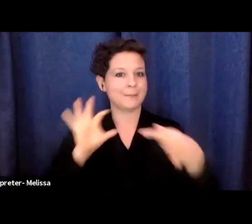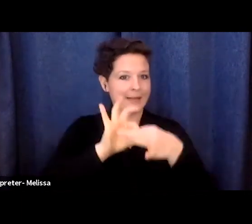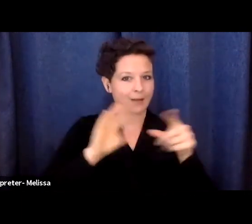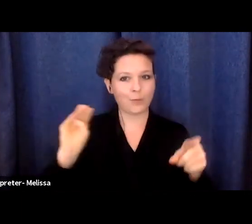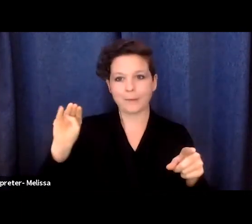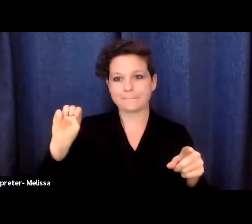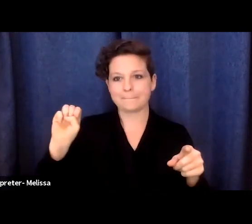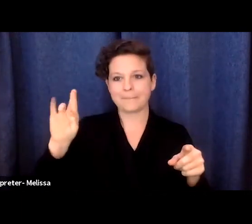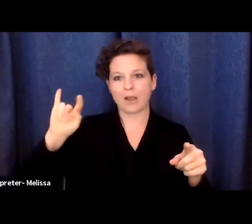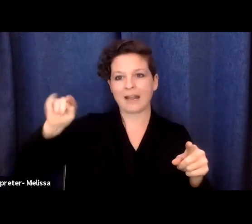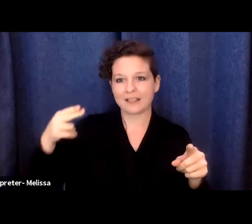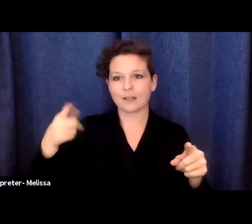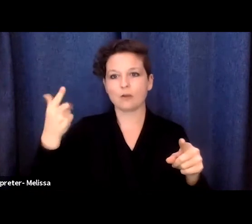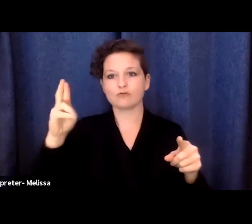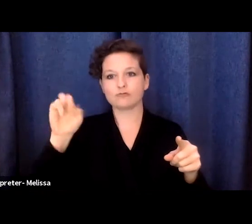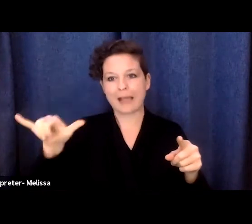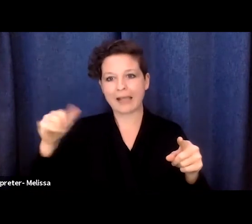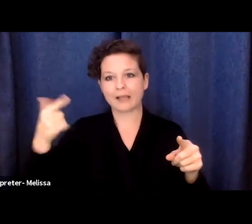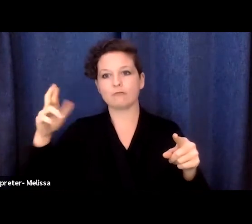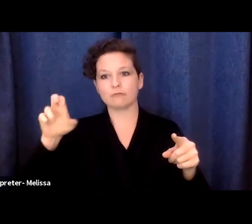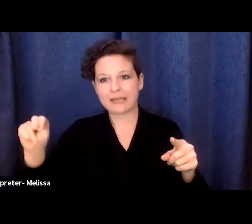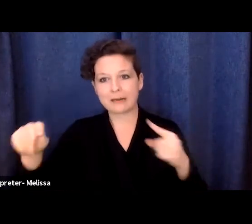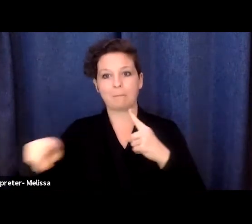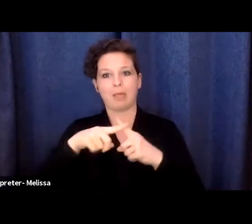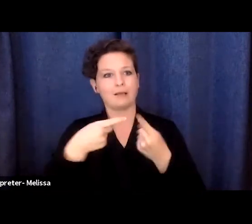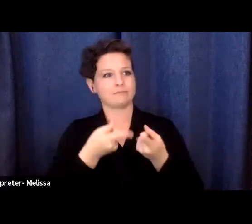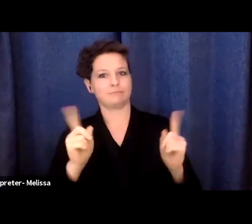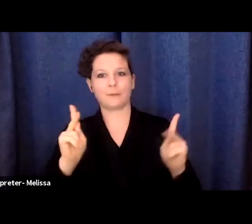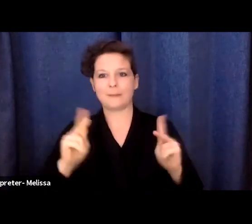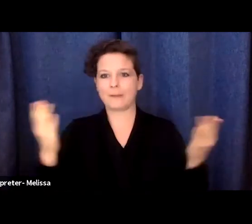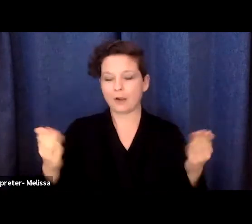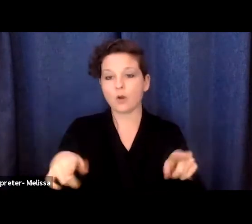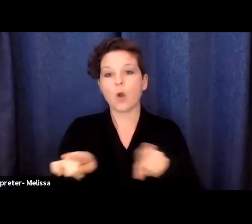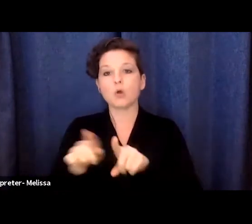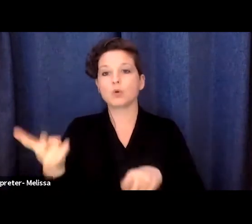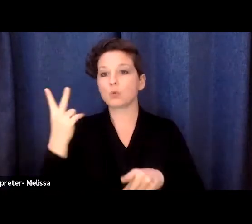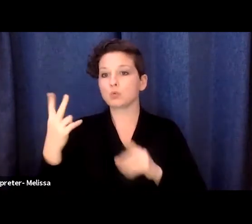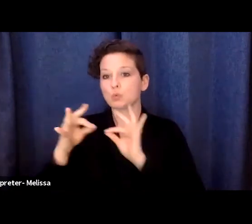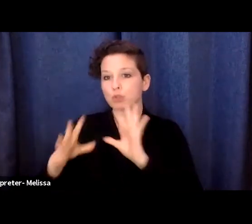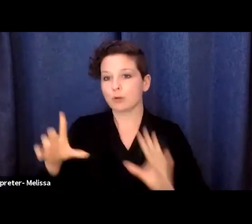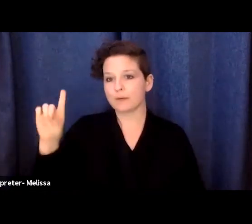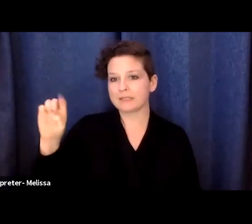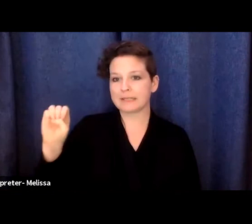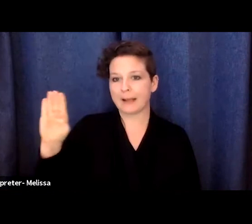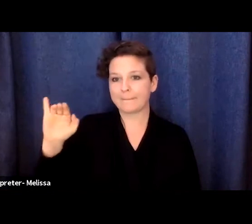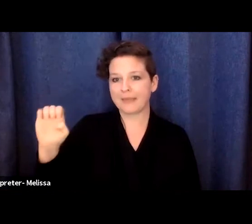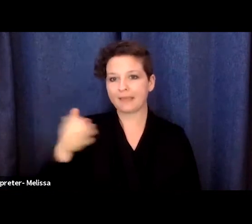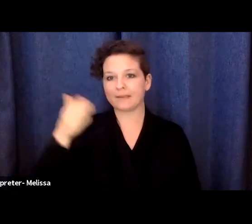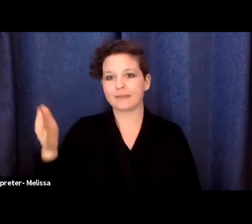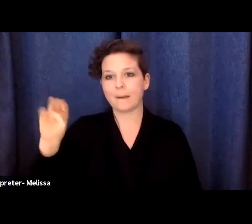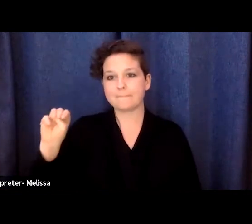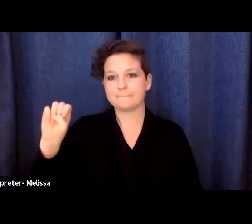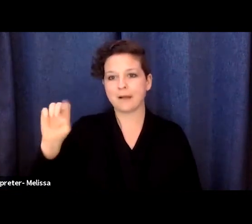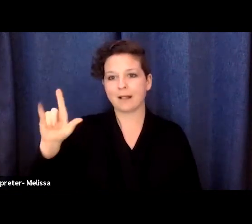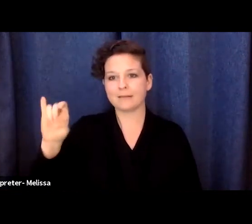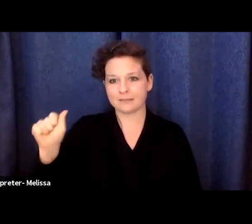of you tonight. Thank you also to our interpreters, Debbie and Melissa, who are joining us on